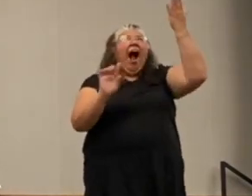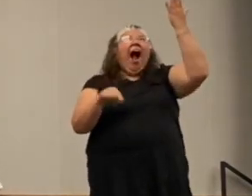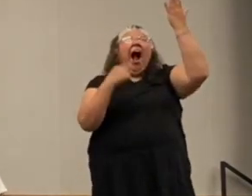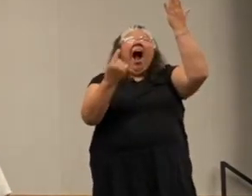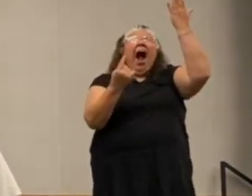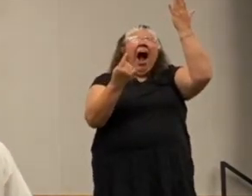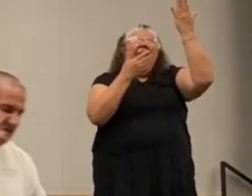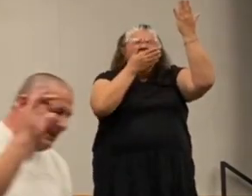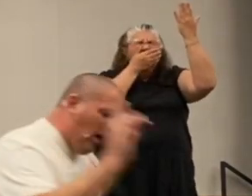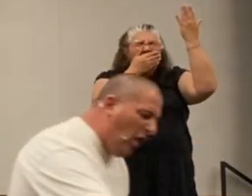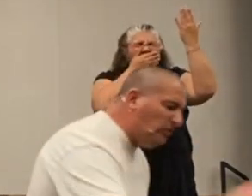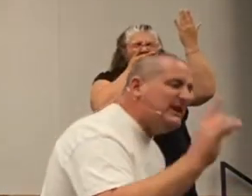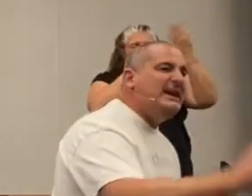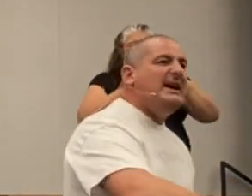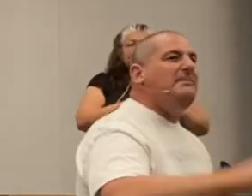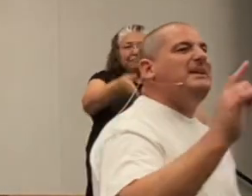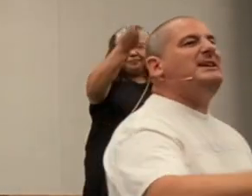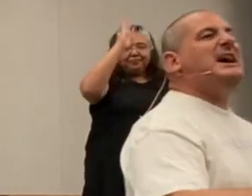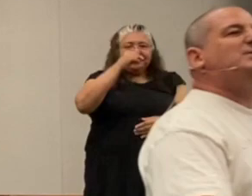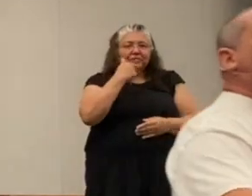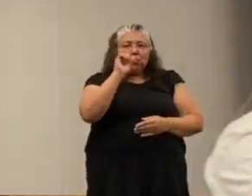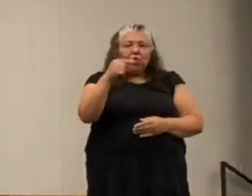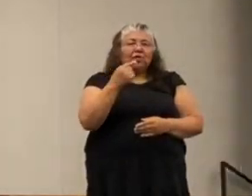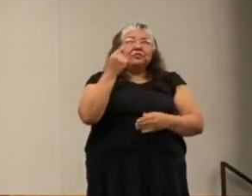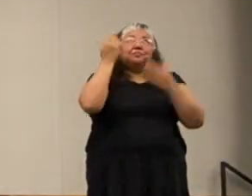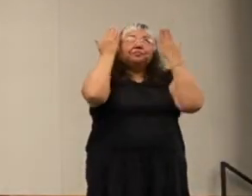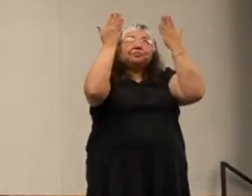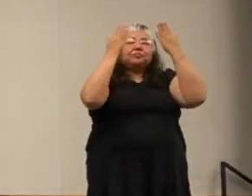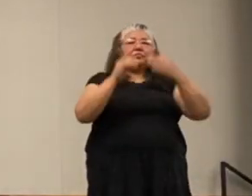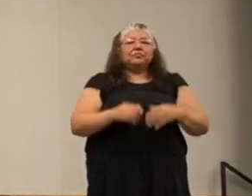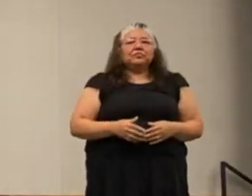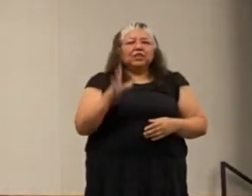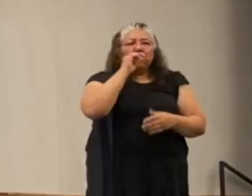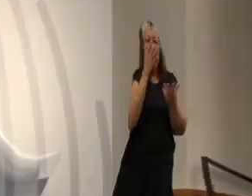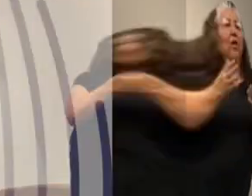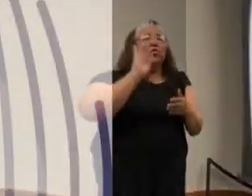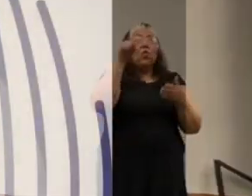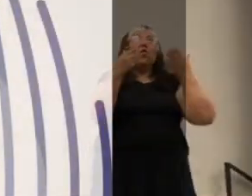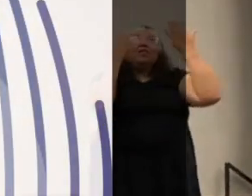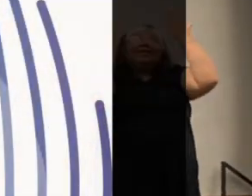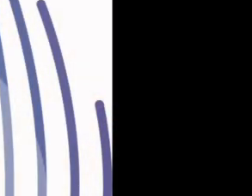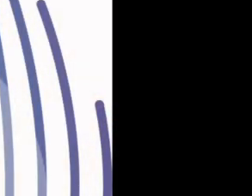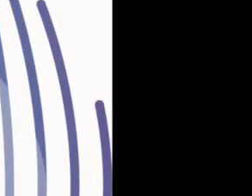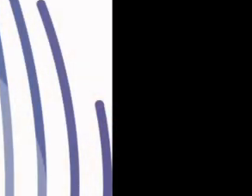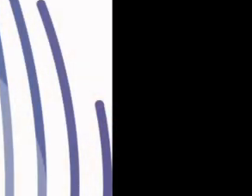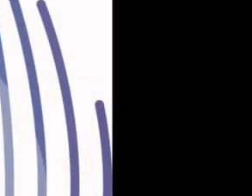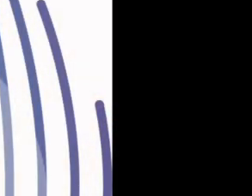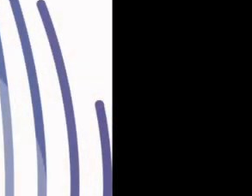And if God says only him, then guess what? It's only him. And if you